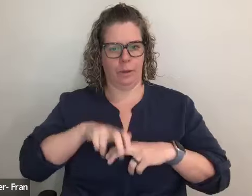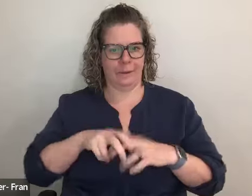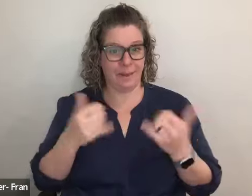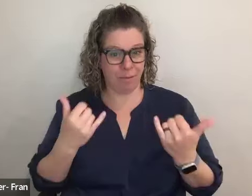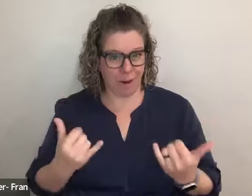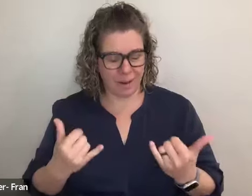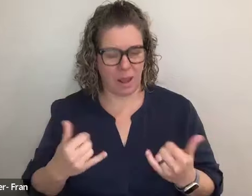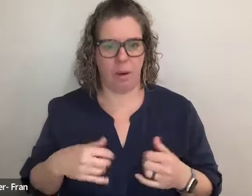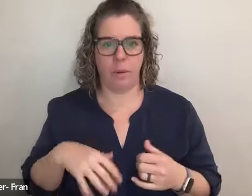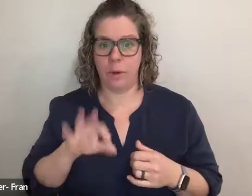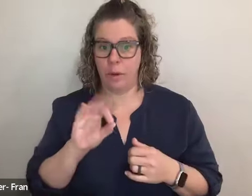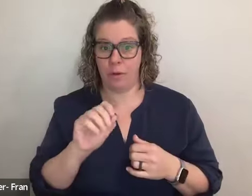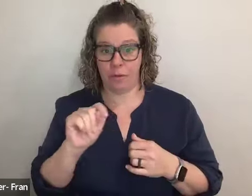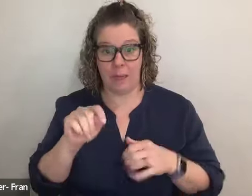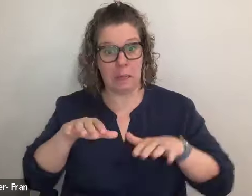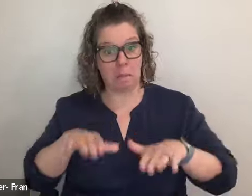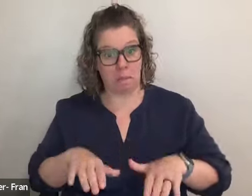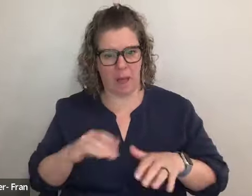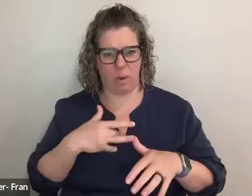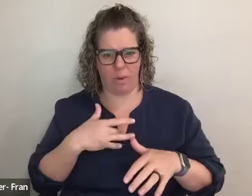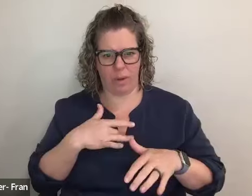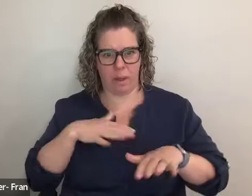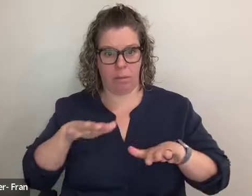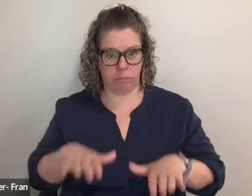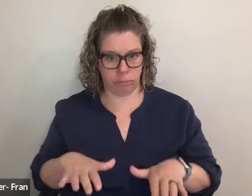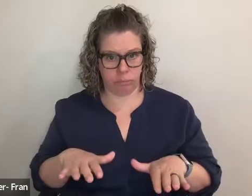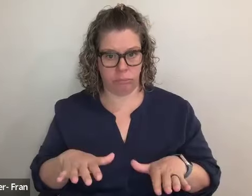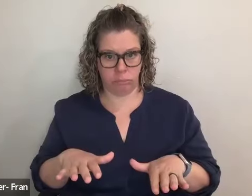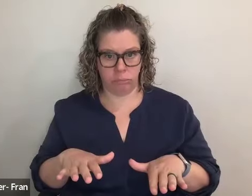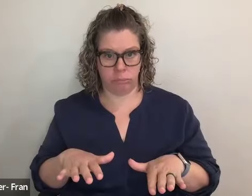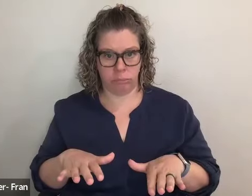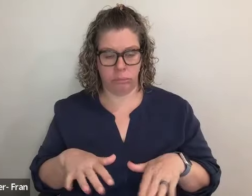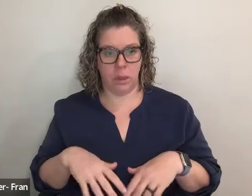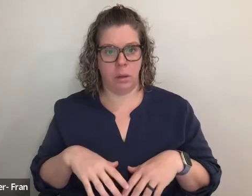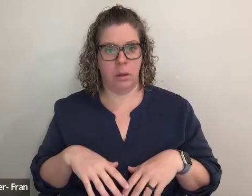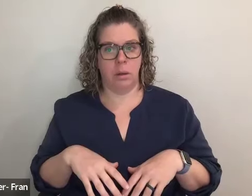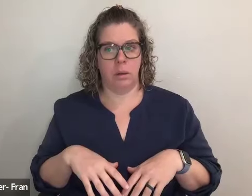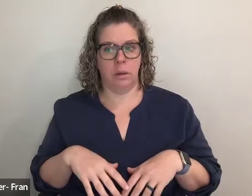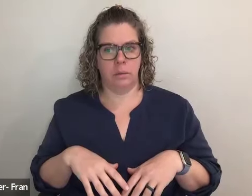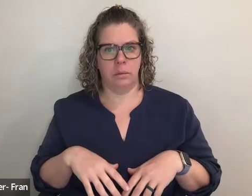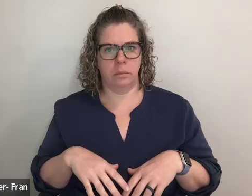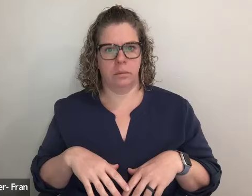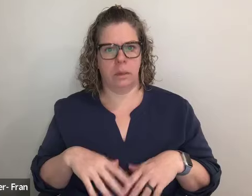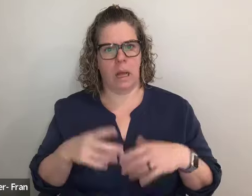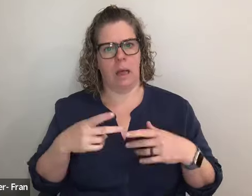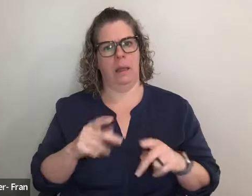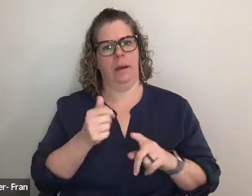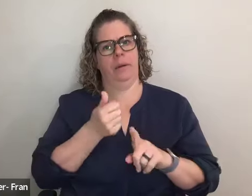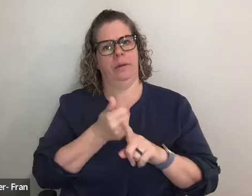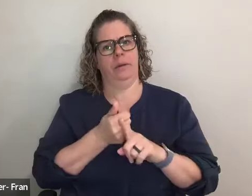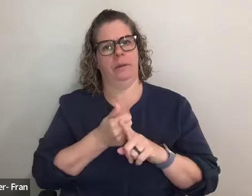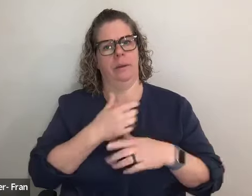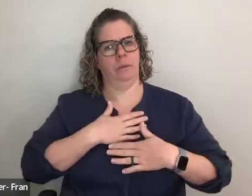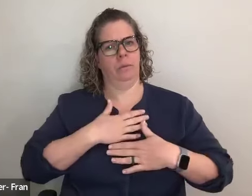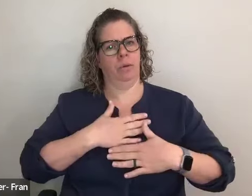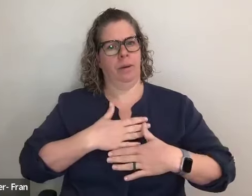now, noticing what your feet feel like on the ground, inviting yourself to